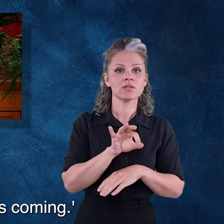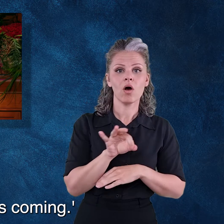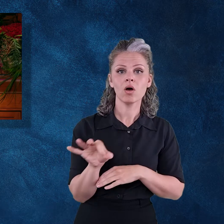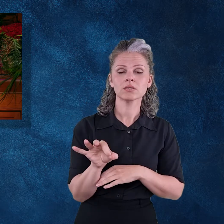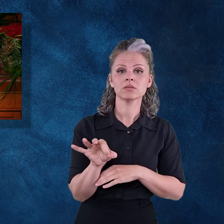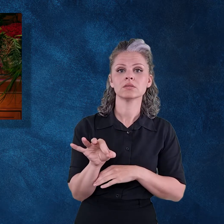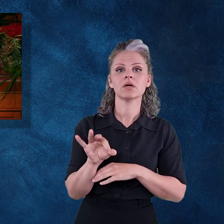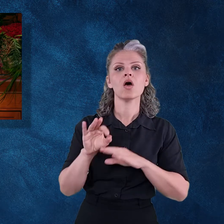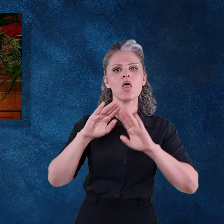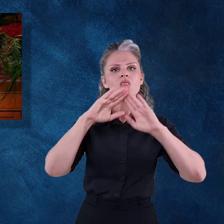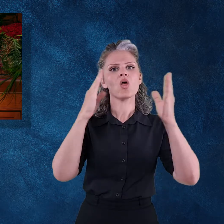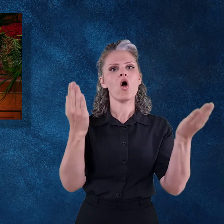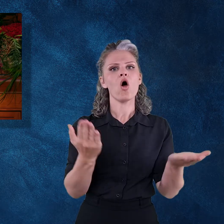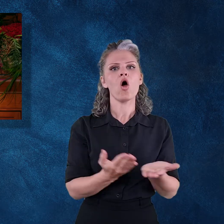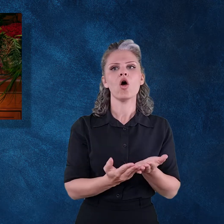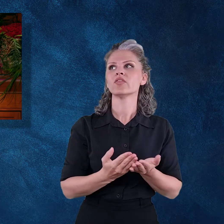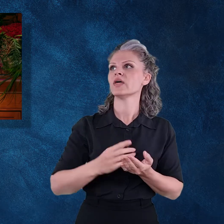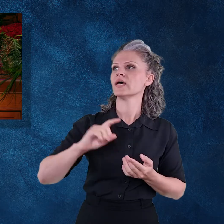his coming.